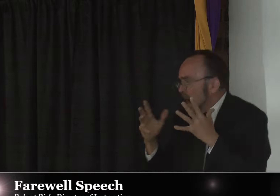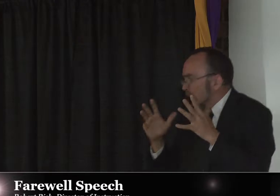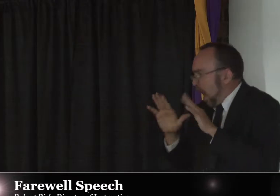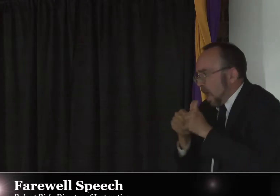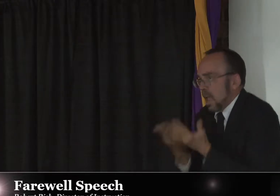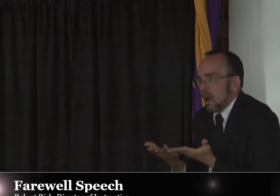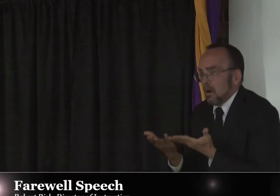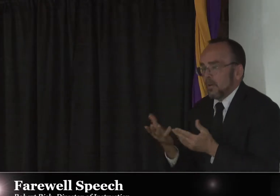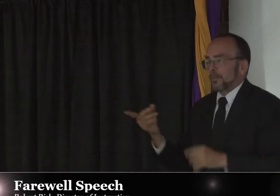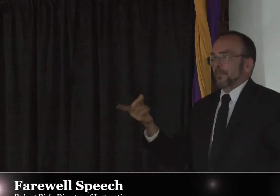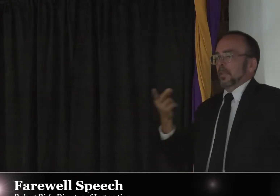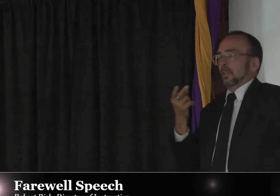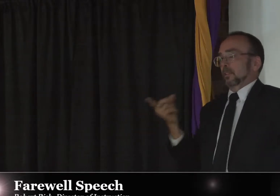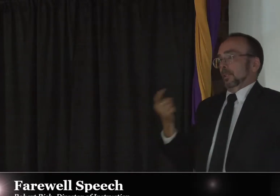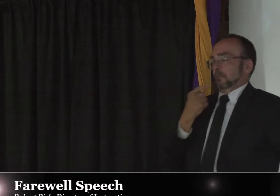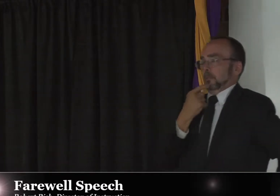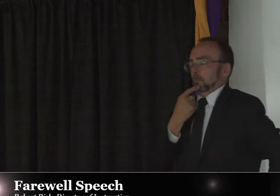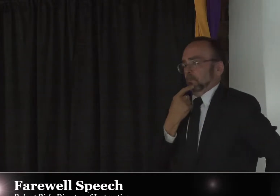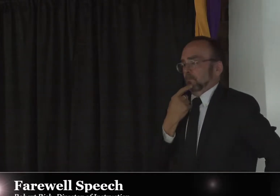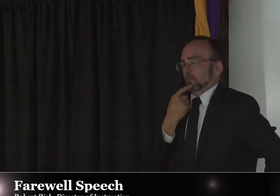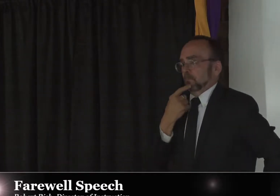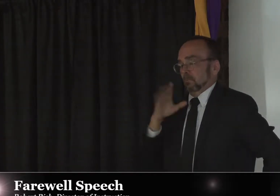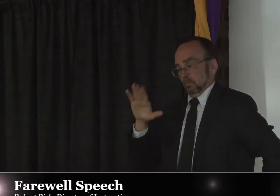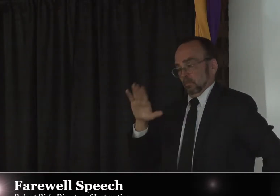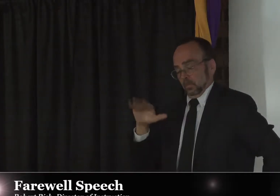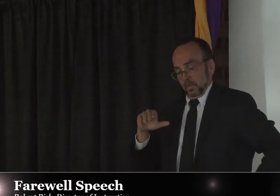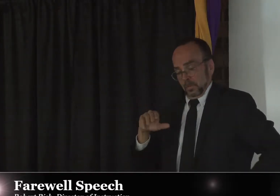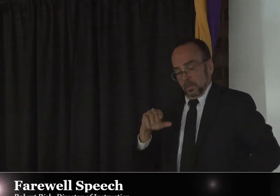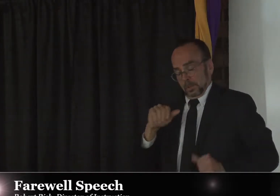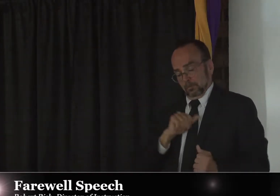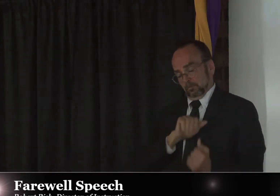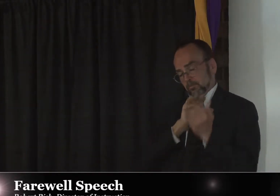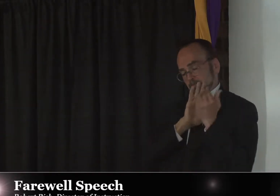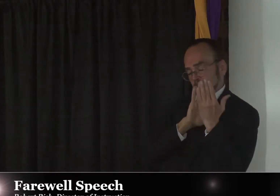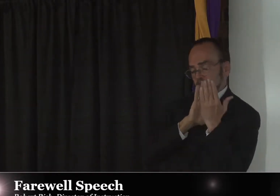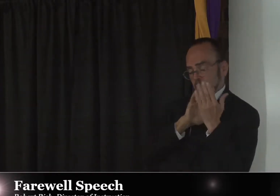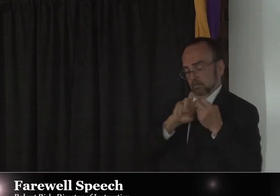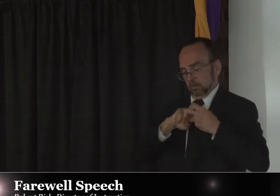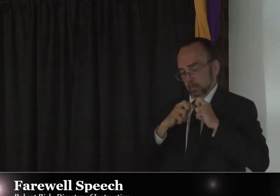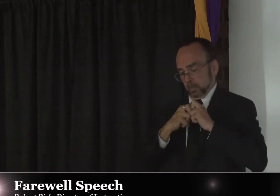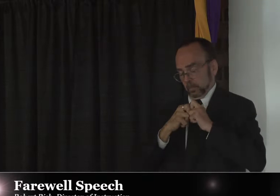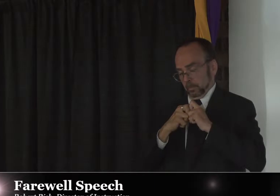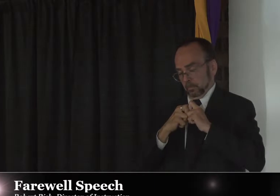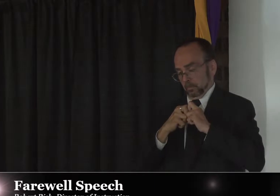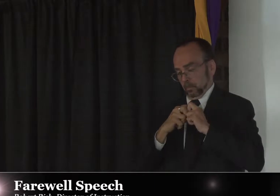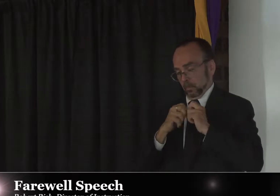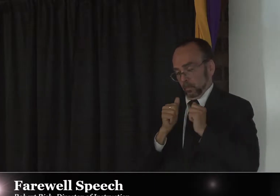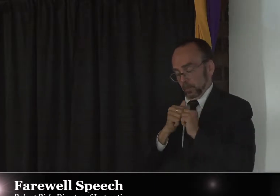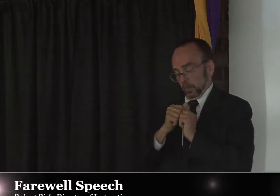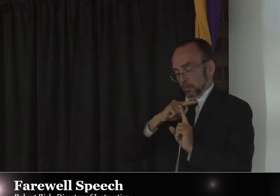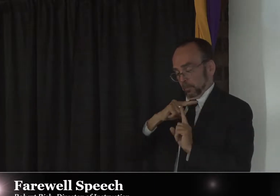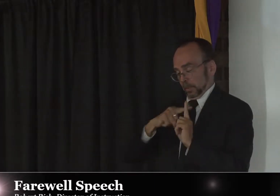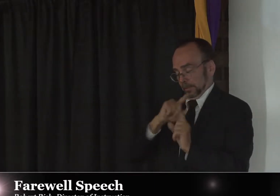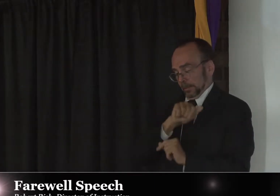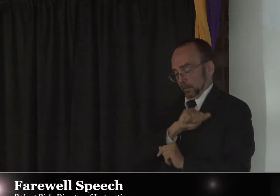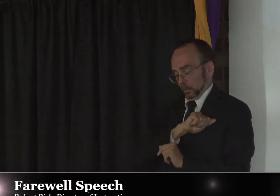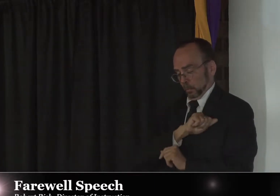vacation. How? I said, and she said, I faced the issue with a